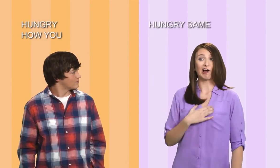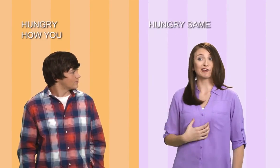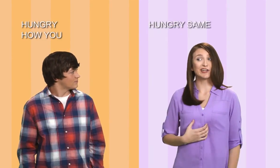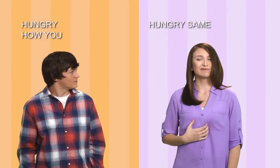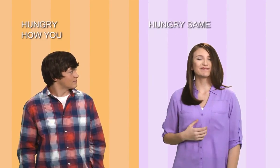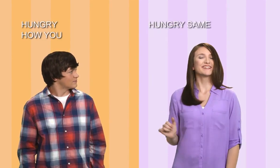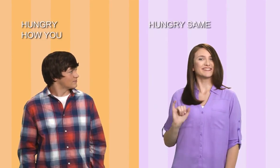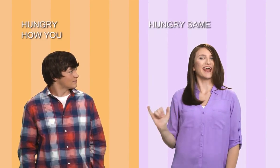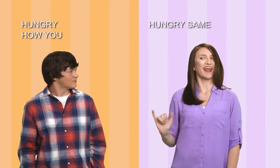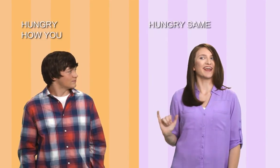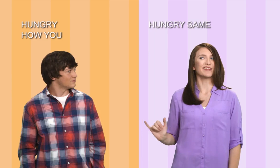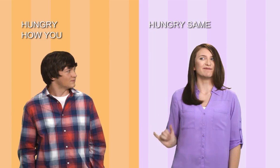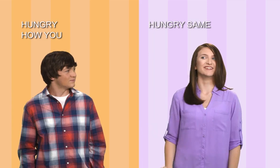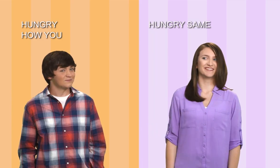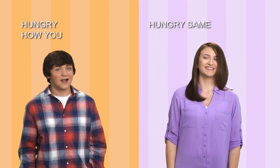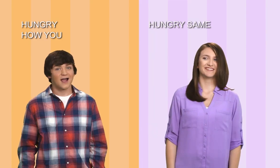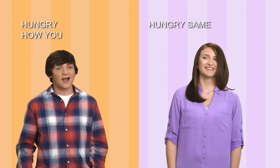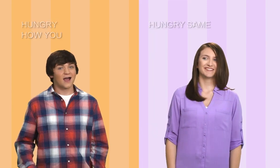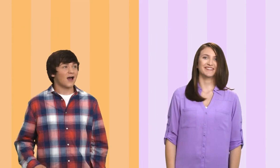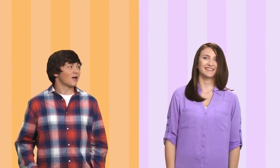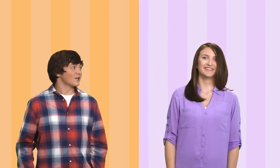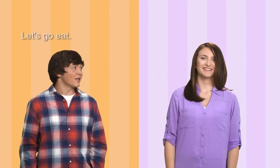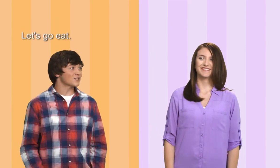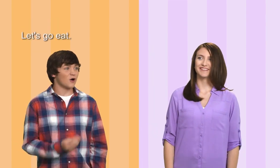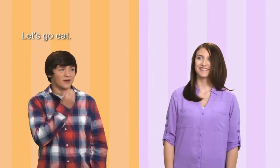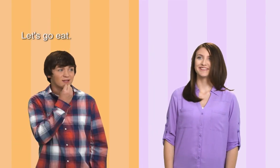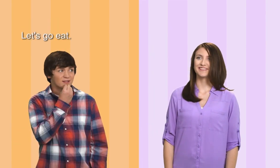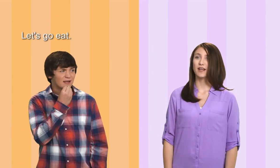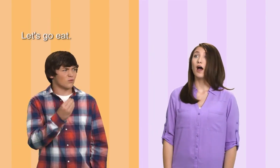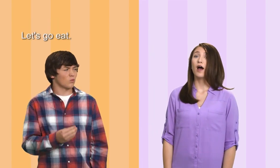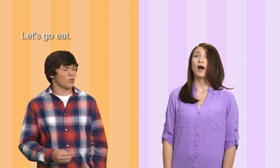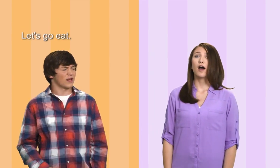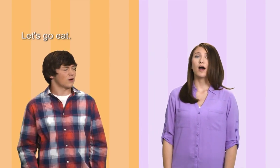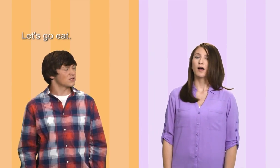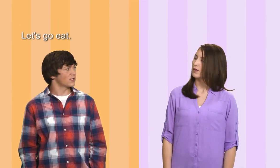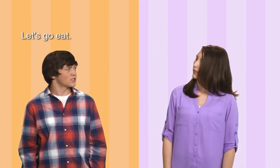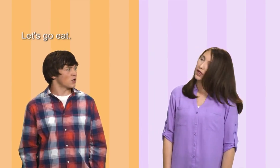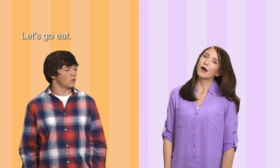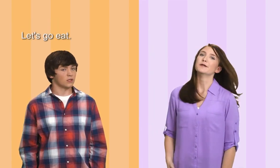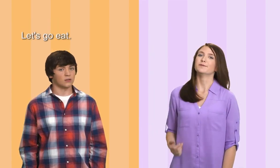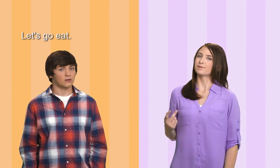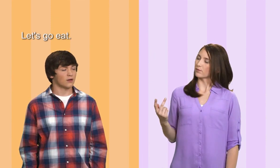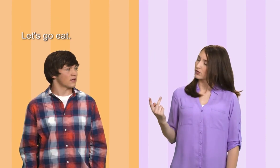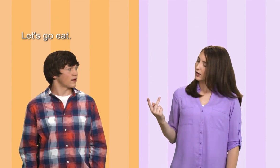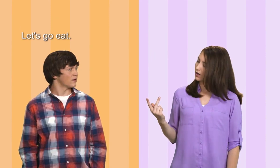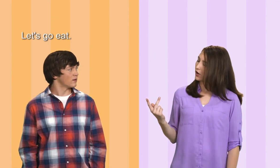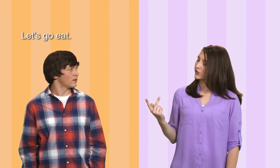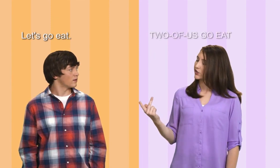Hungry? Same. Let's go eat. Wait, how do you sign let's go eat? How do you sign that? Two